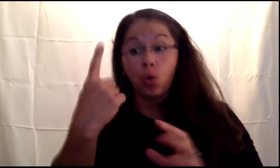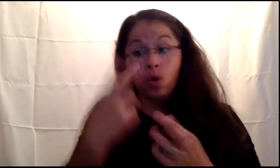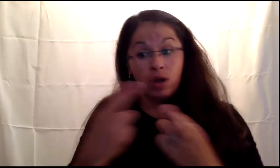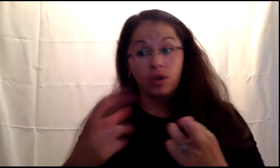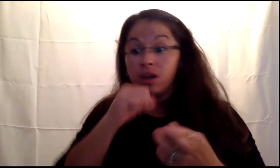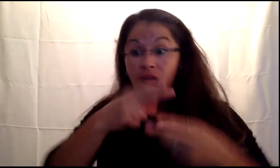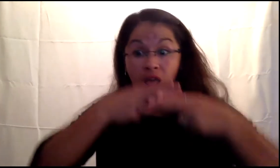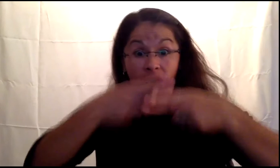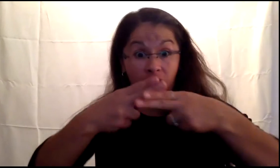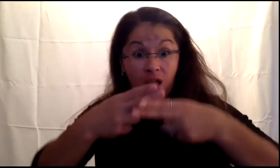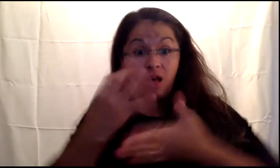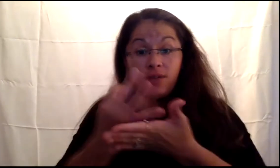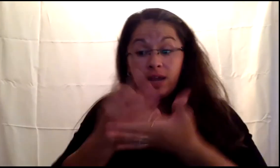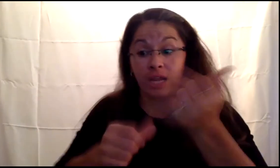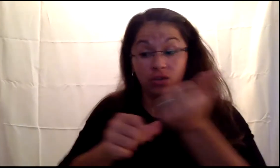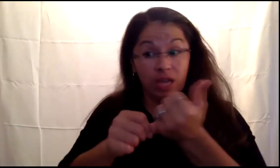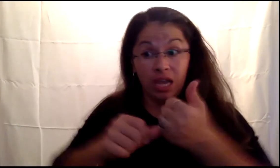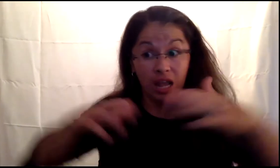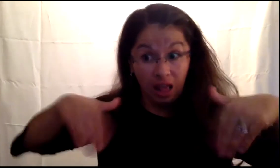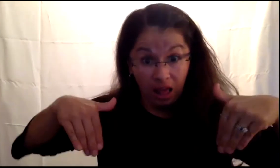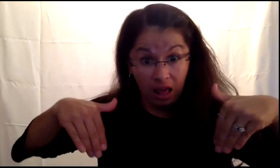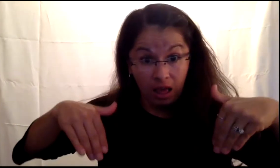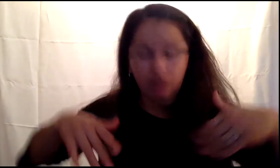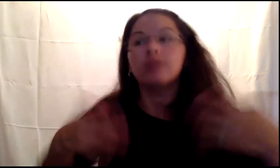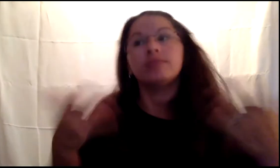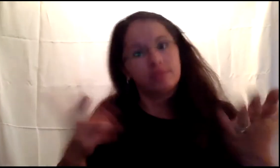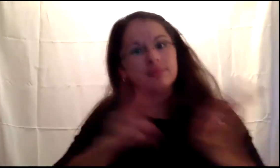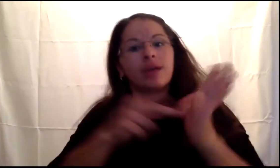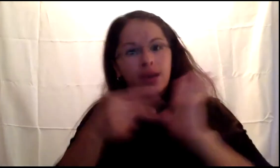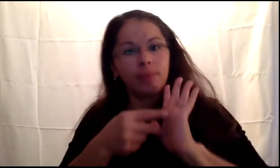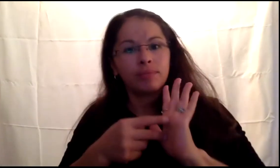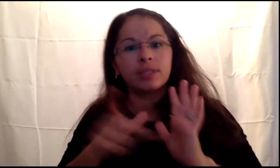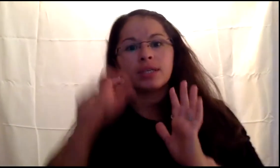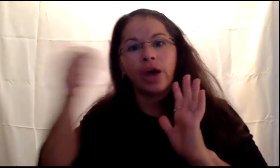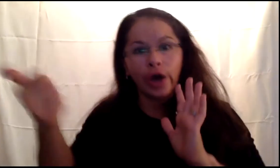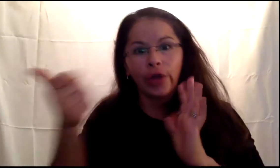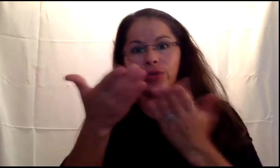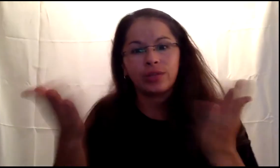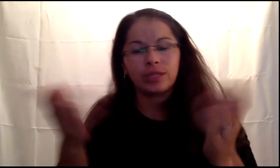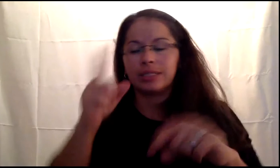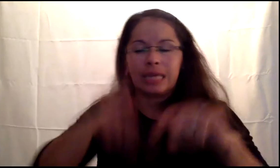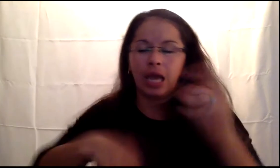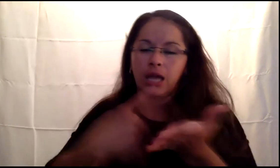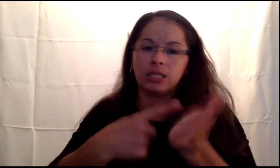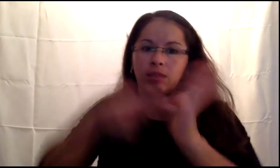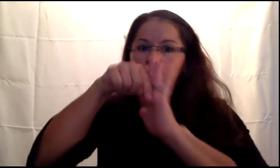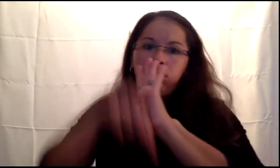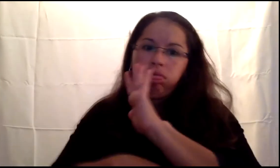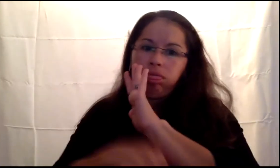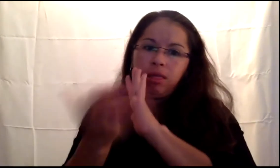aid themselves, which has other implications, that probably we can dive into in this webinar. But I think just for students to understand that